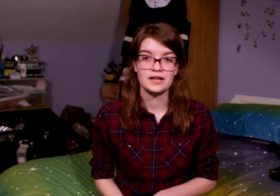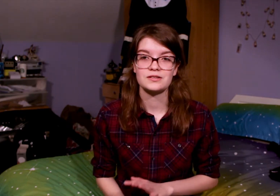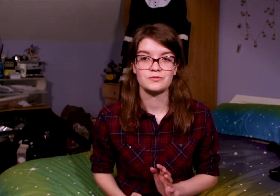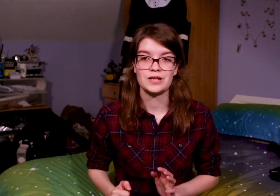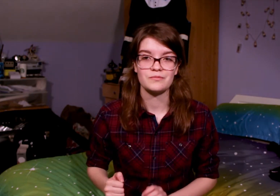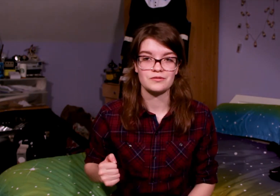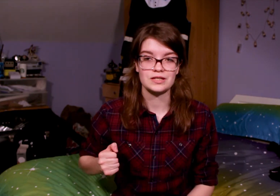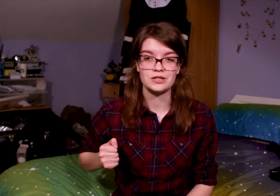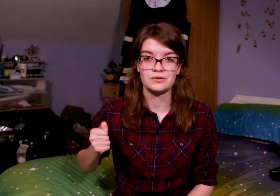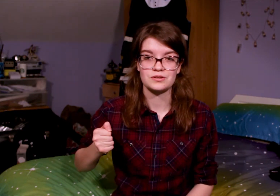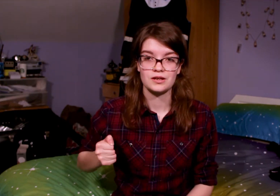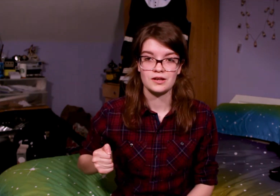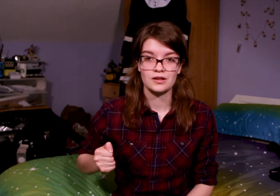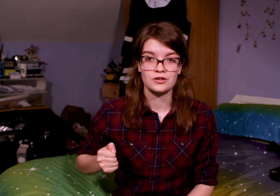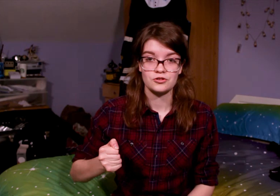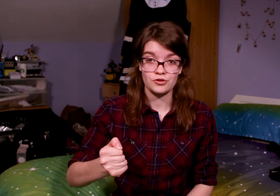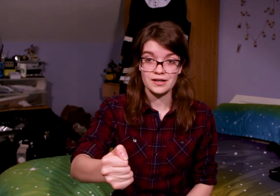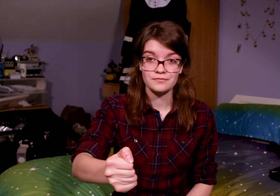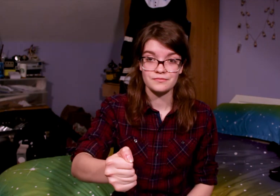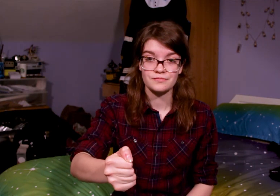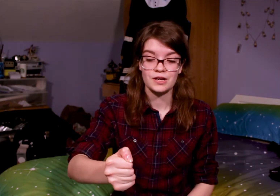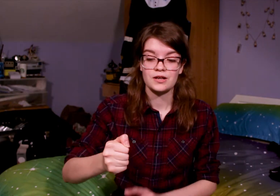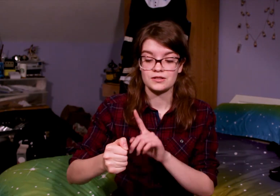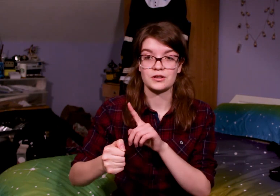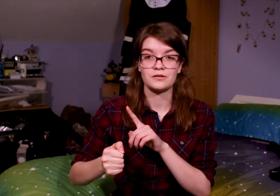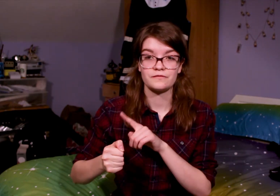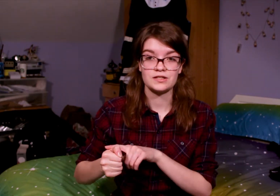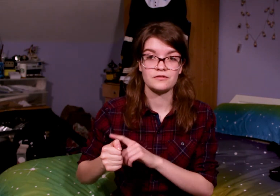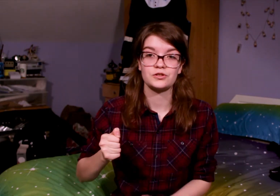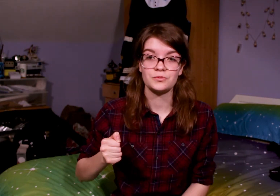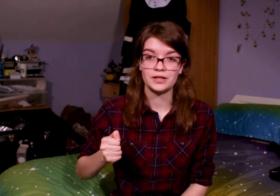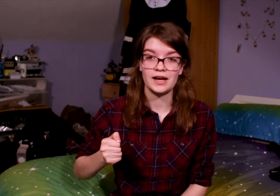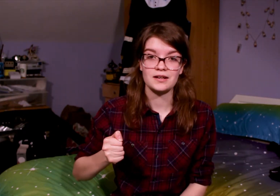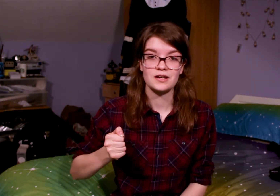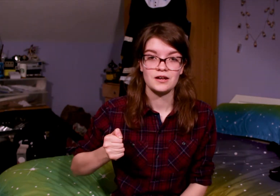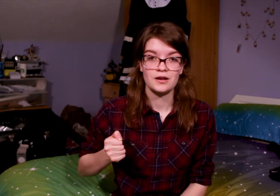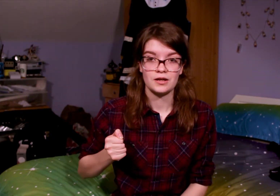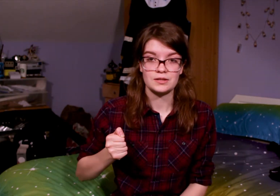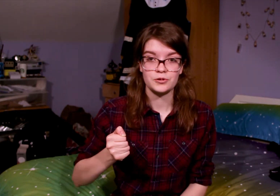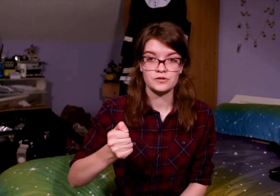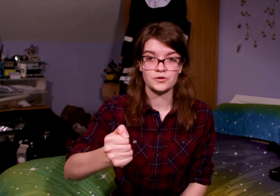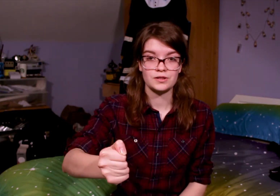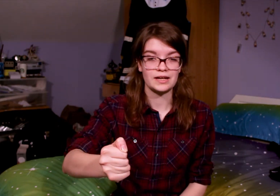Nowadays we mostly use train. So fist of your dominant hand is pushed forward like a